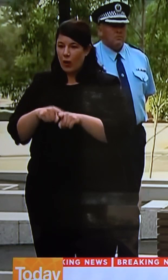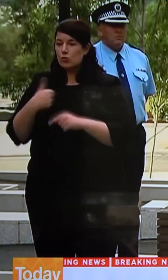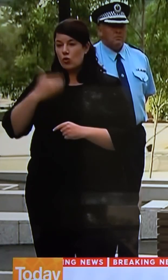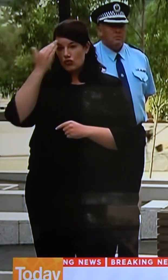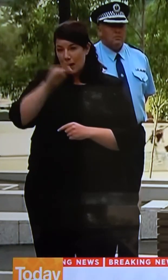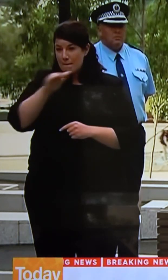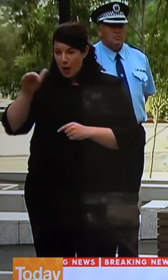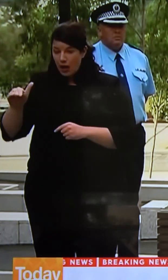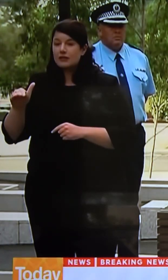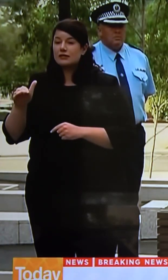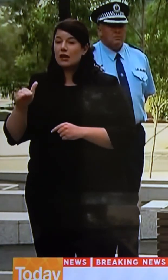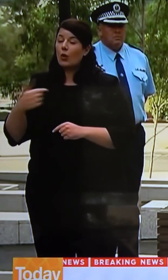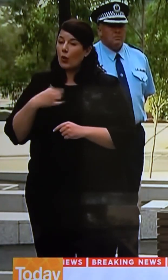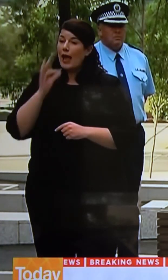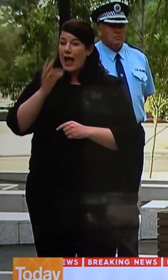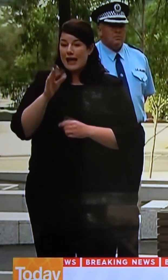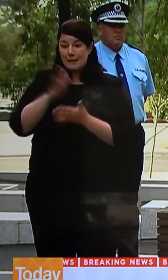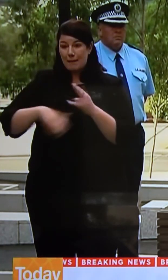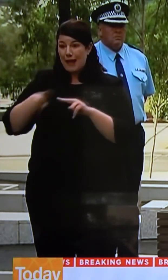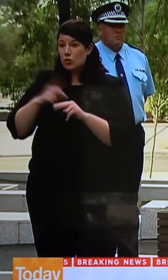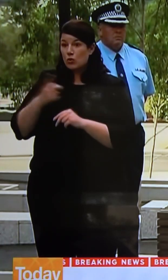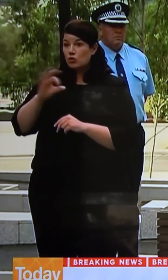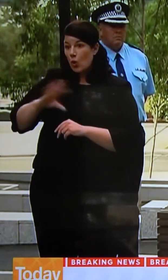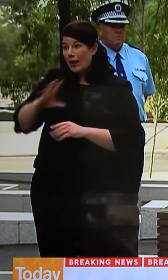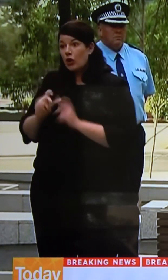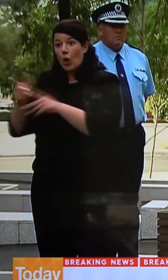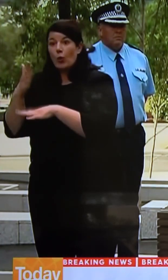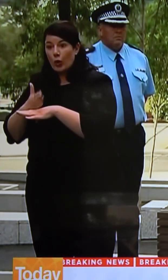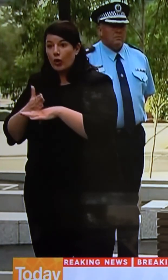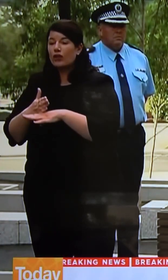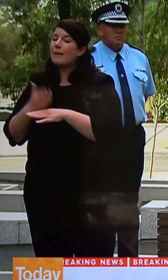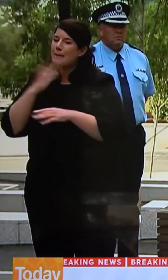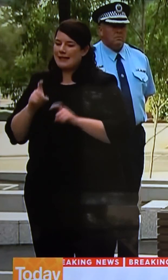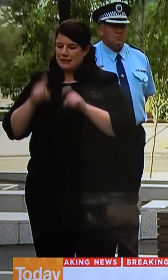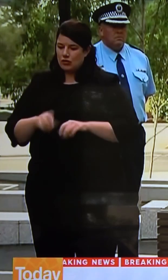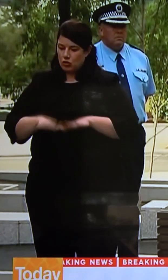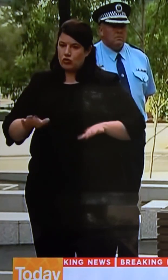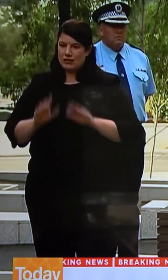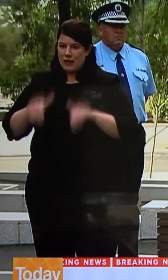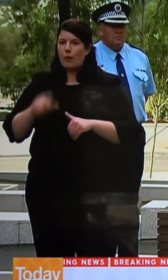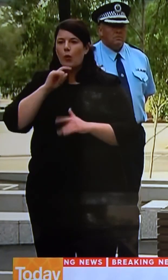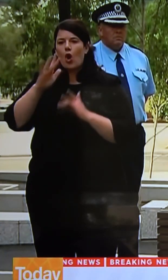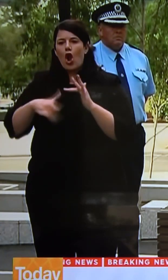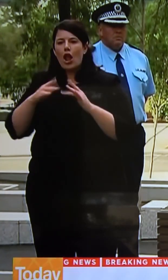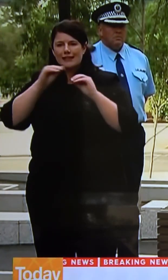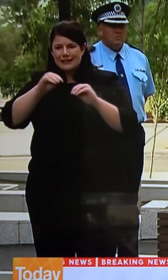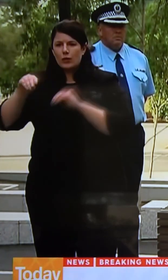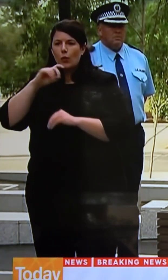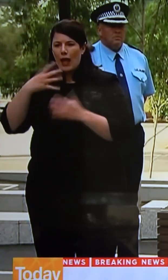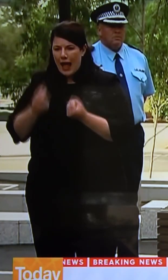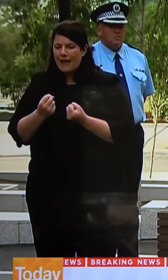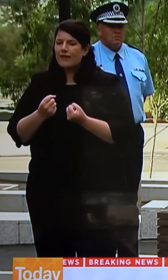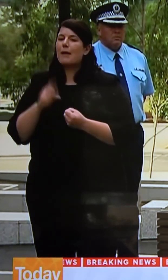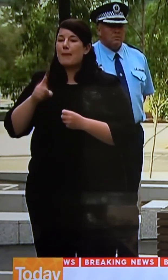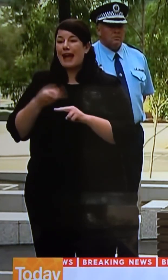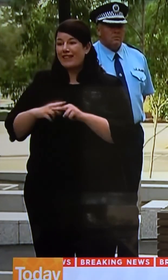to stress, for practical reasons, we're encouraging parents to keep their children at home. There'll be online support provided, but schools remain